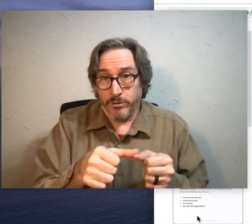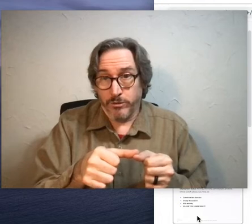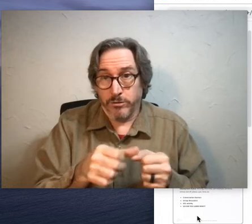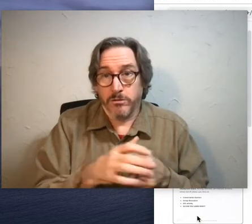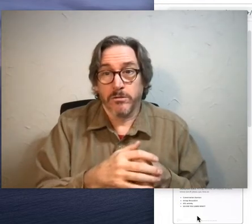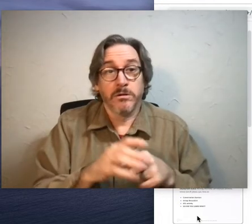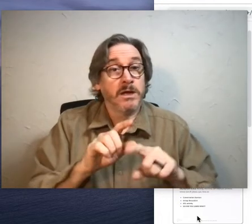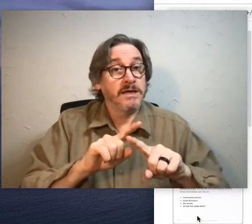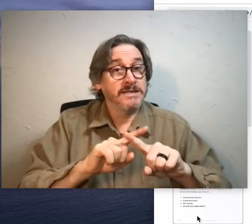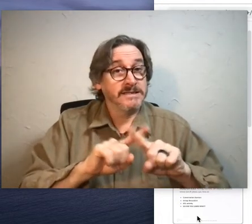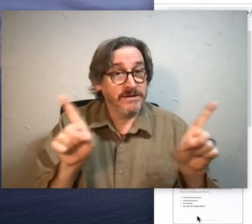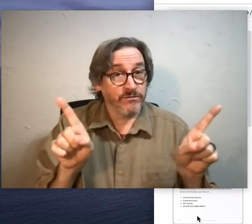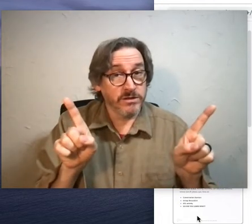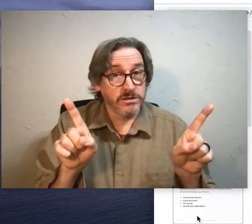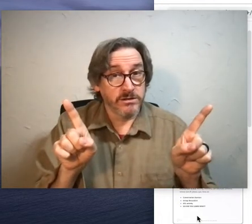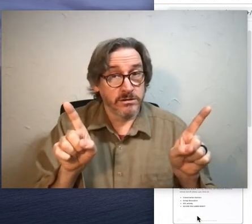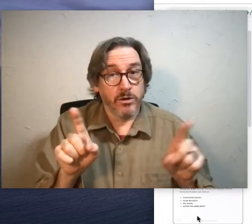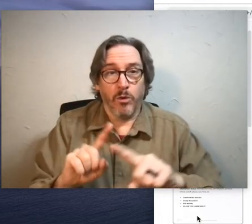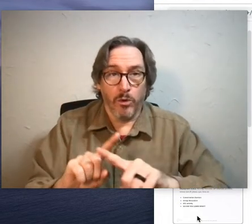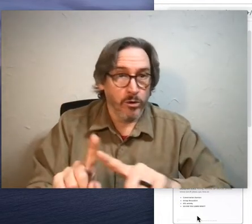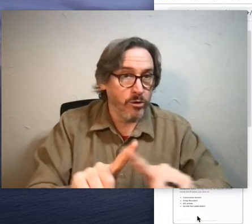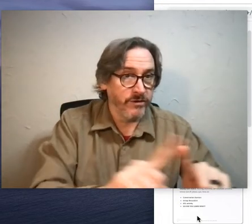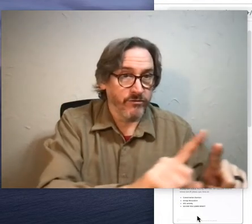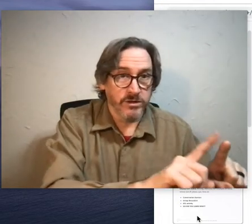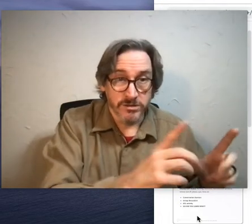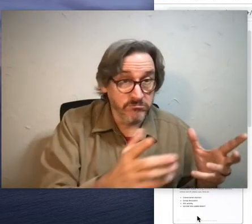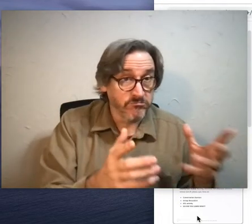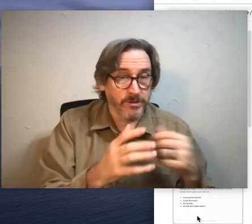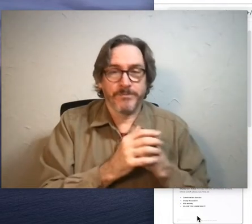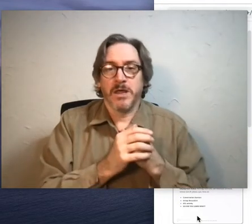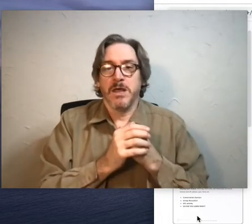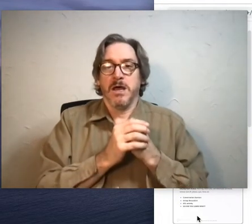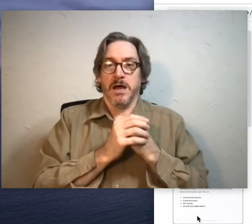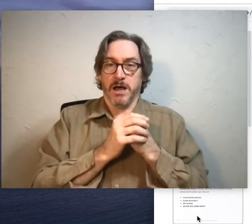remember, different or different,